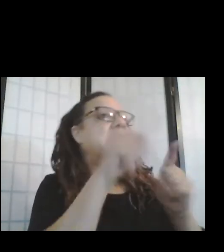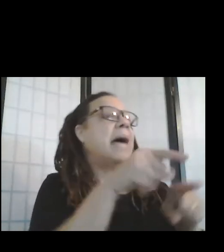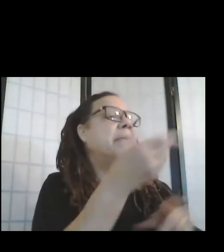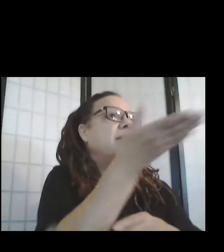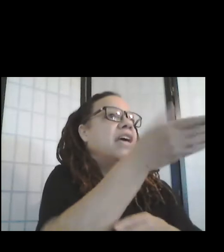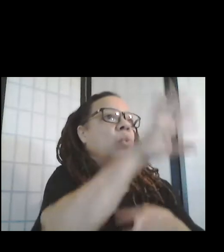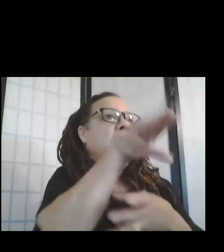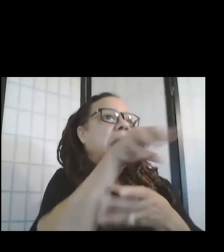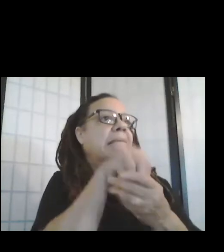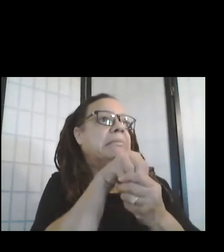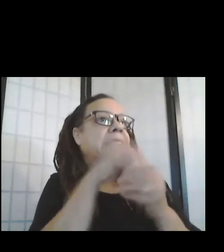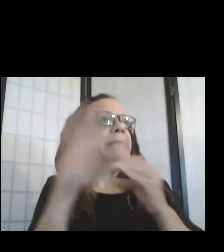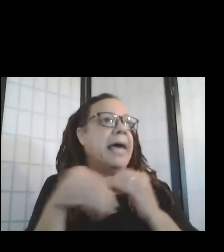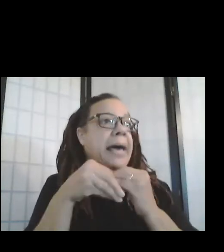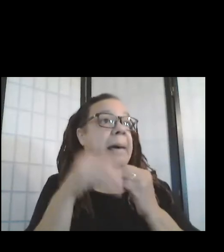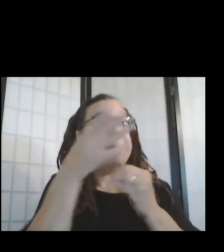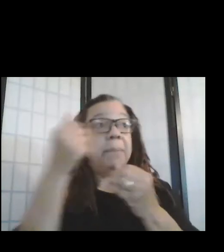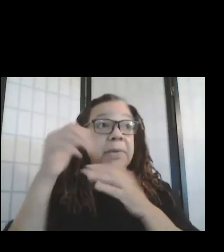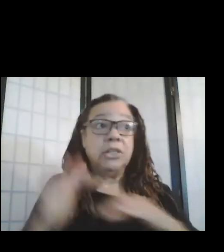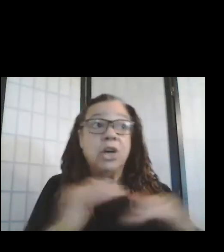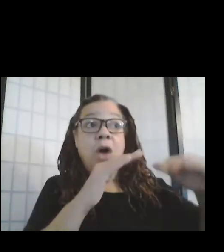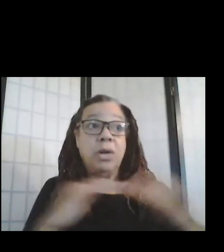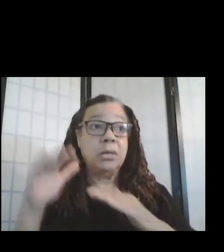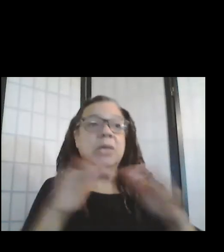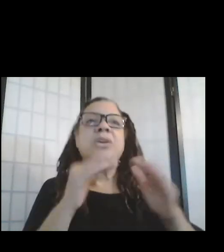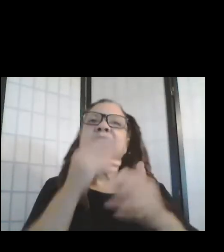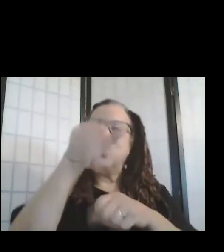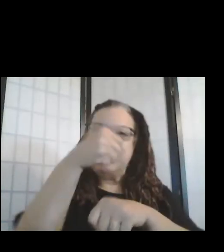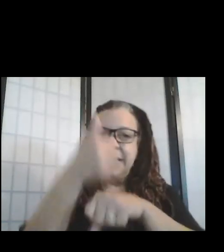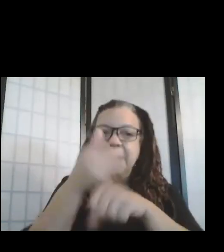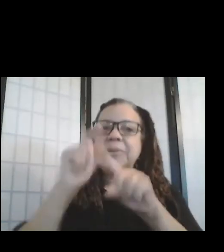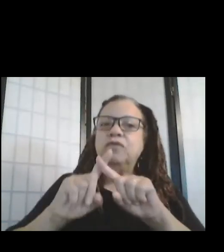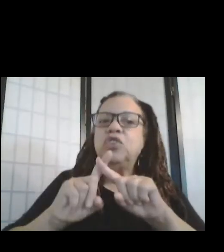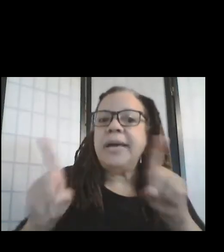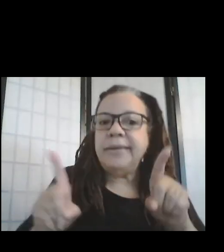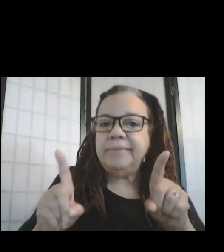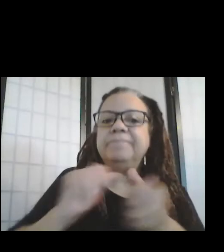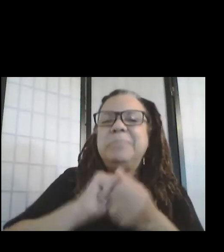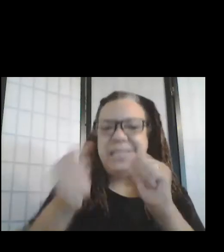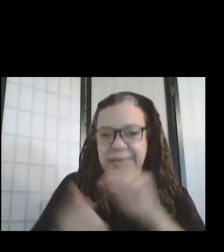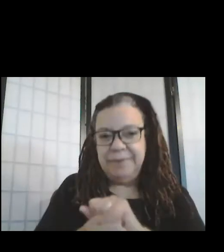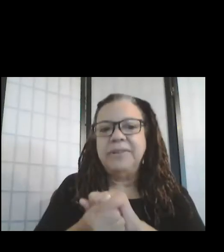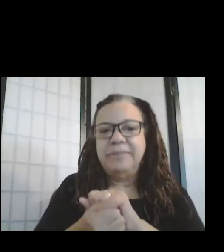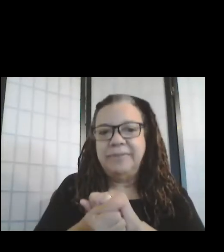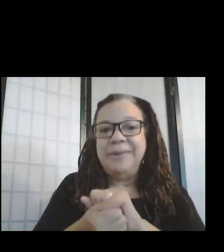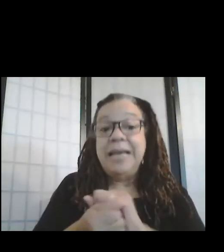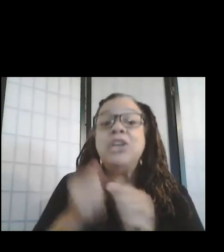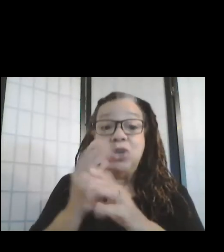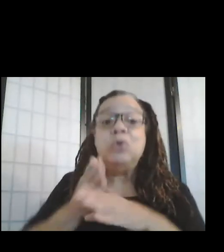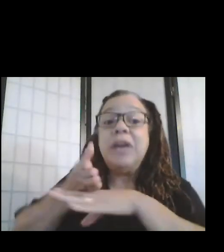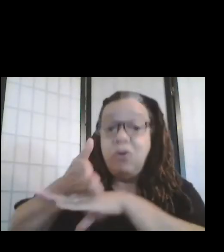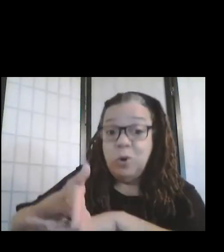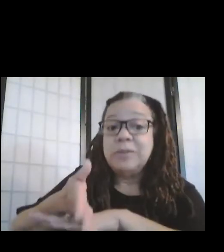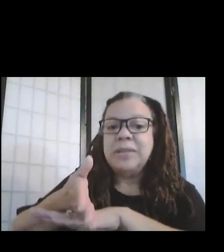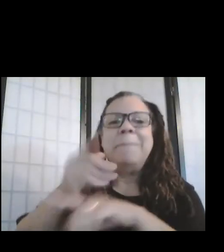But because there's a current, you set out toward that and you get swept along sometimes, and you do get across, but